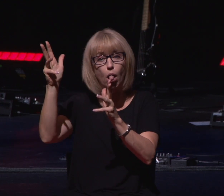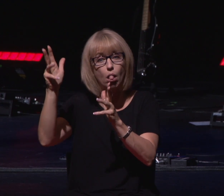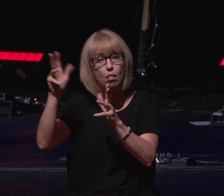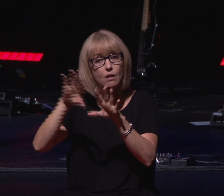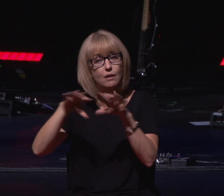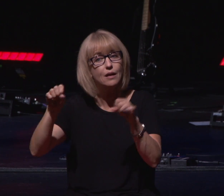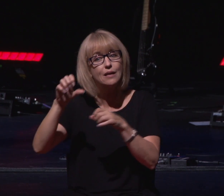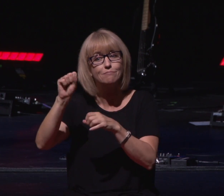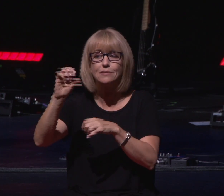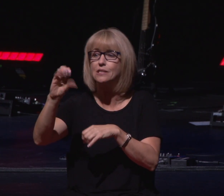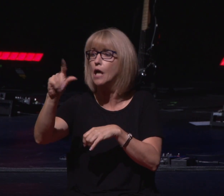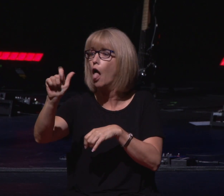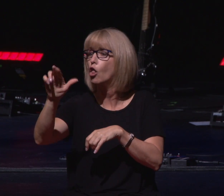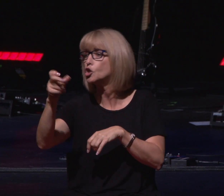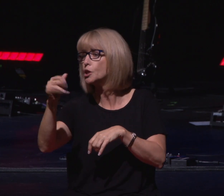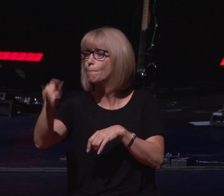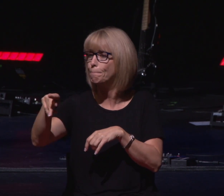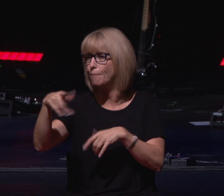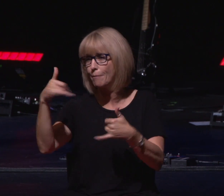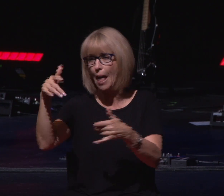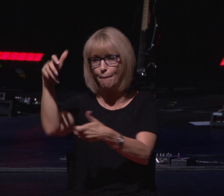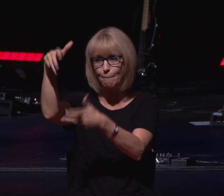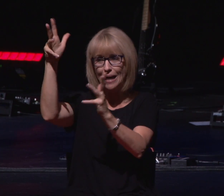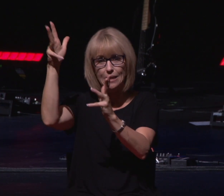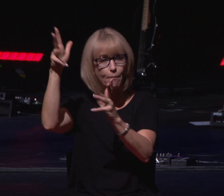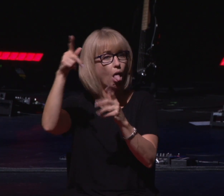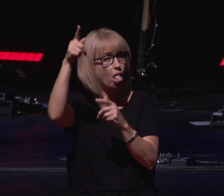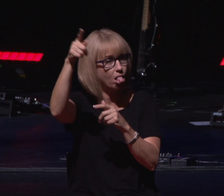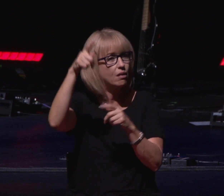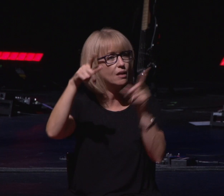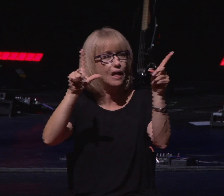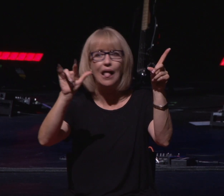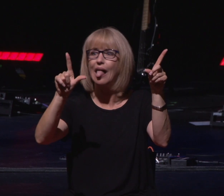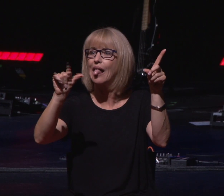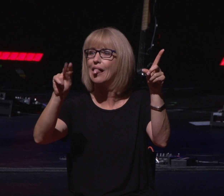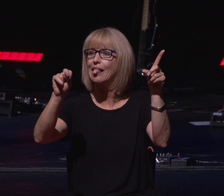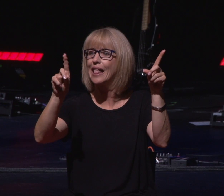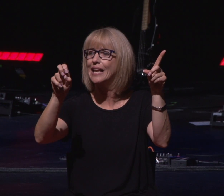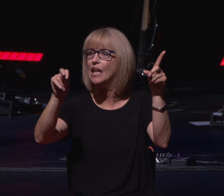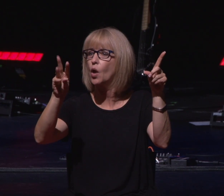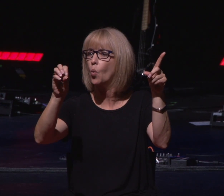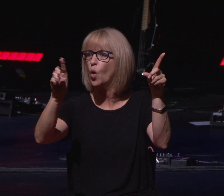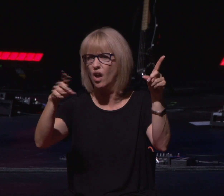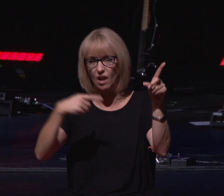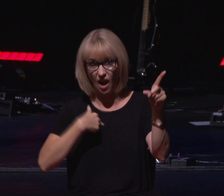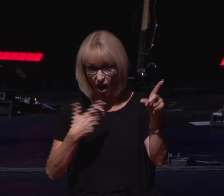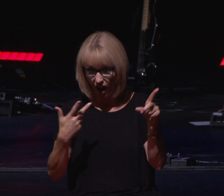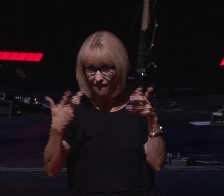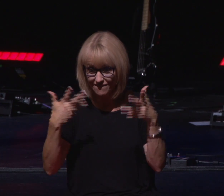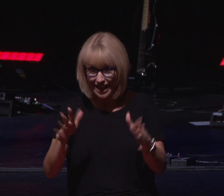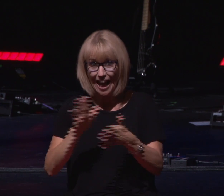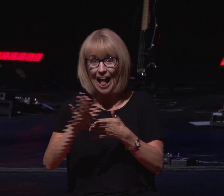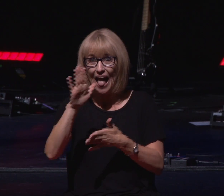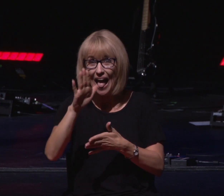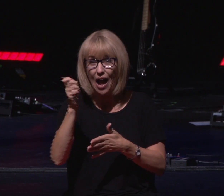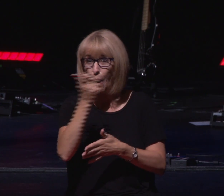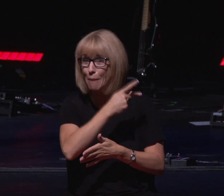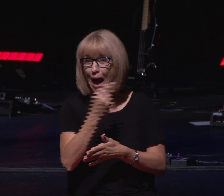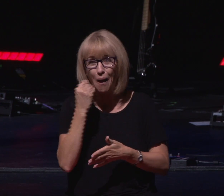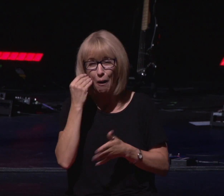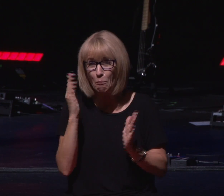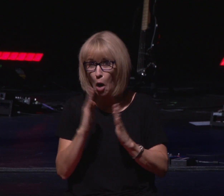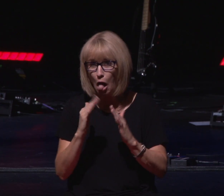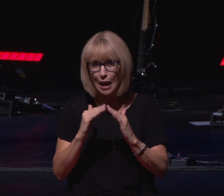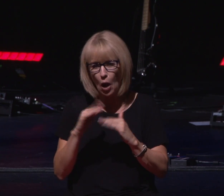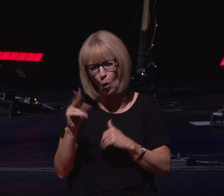Played basketball here. And then I couldn't go back to the small town. No. I understand. Yes. Yeah, okay. That's good.